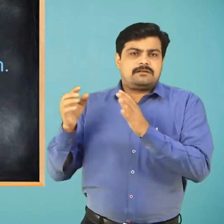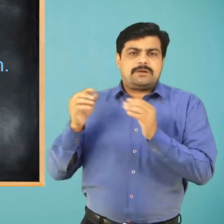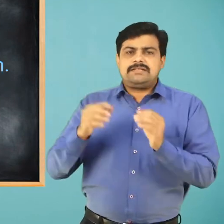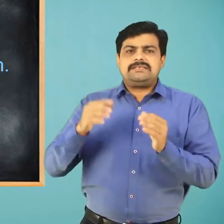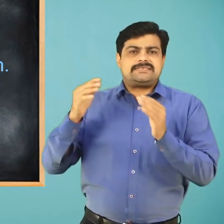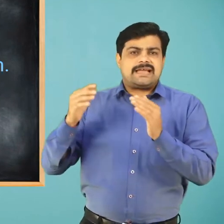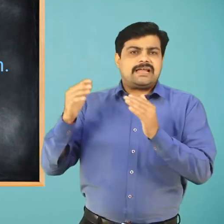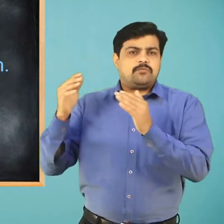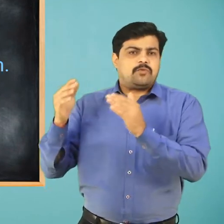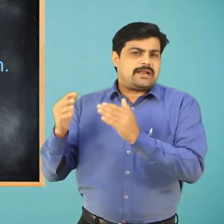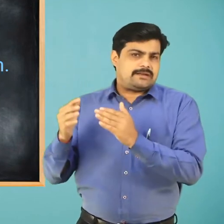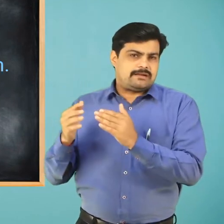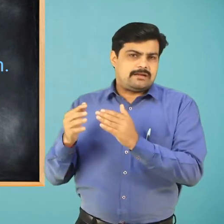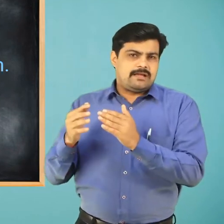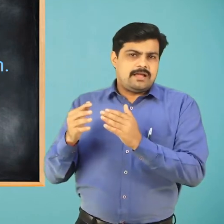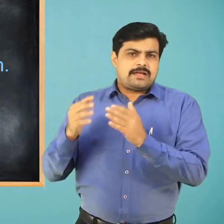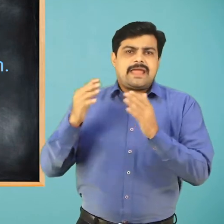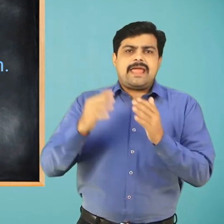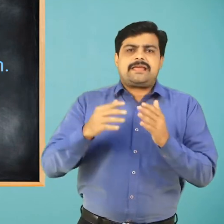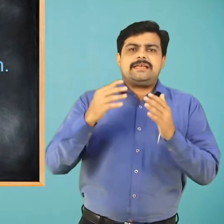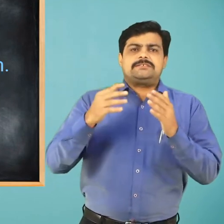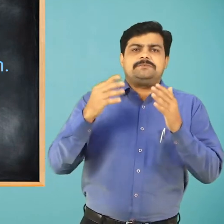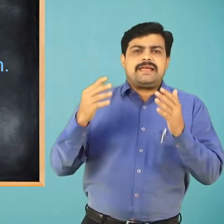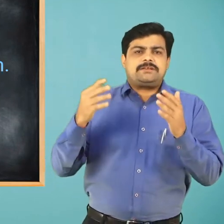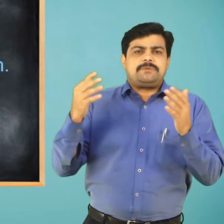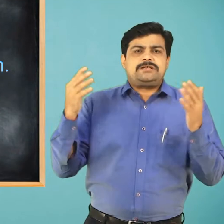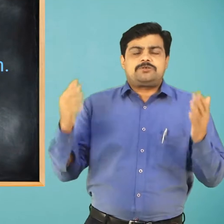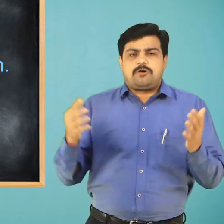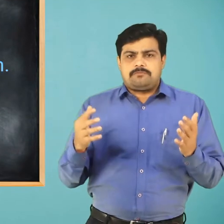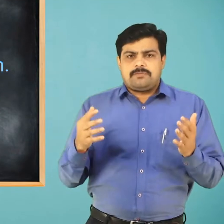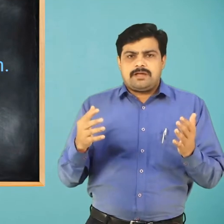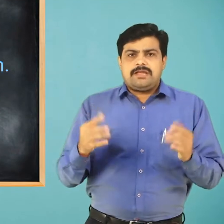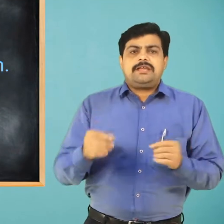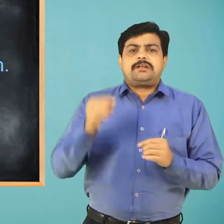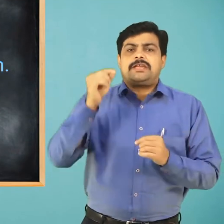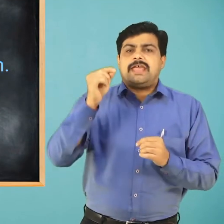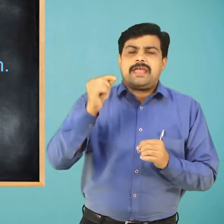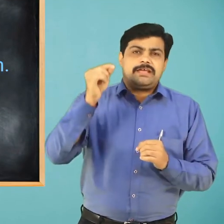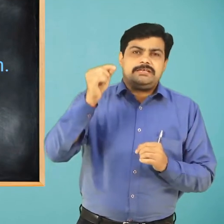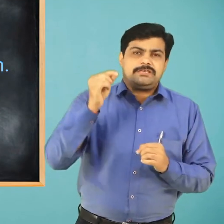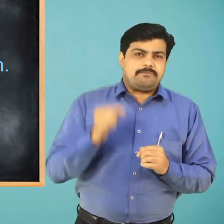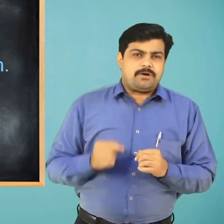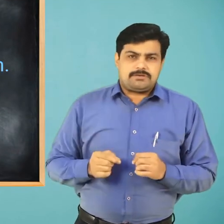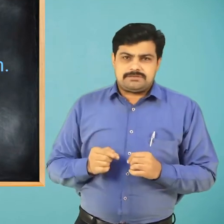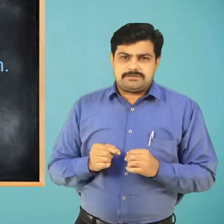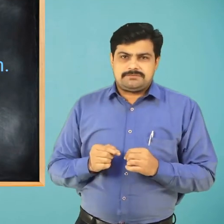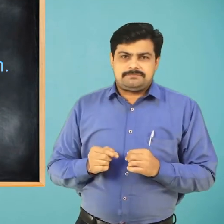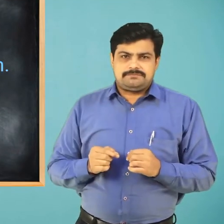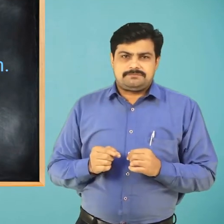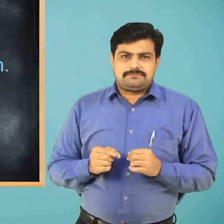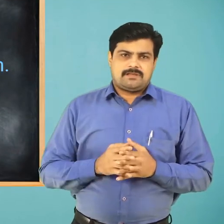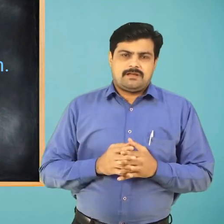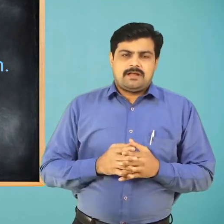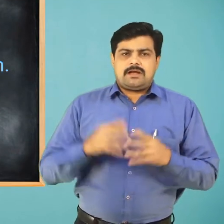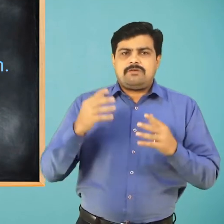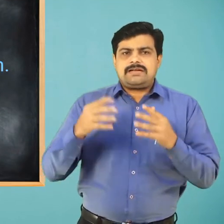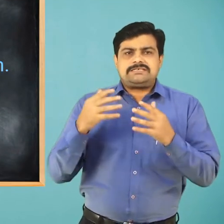But in the second one, cake is baked by Tom. Here cake is important. Now let's see